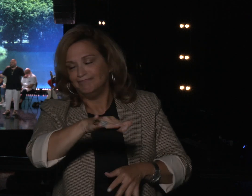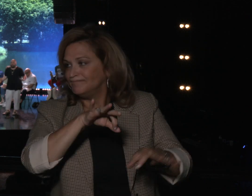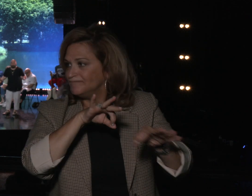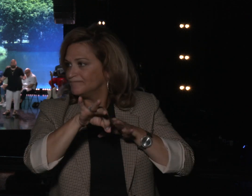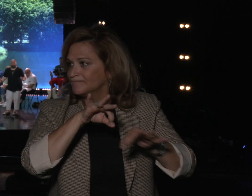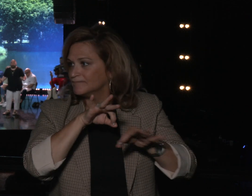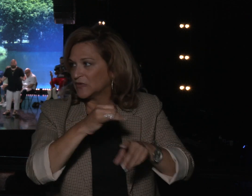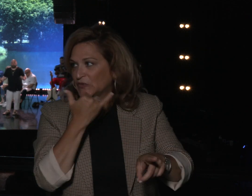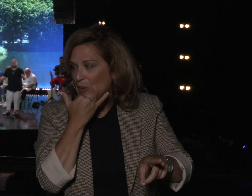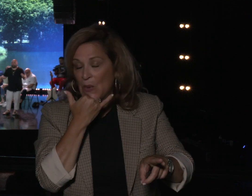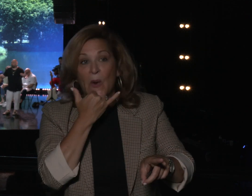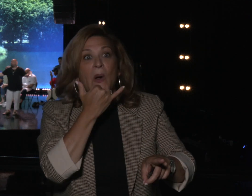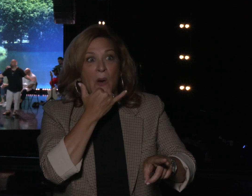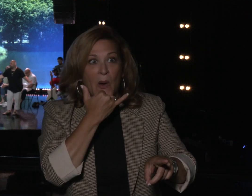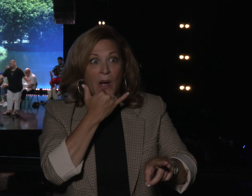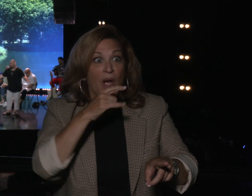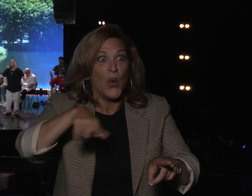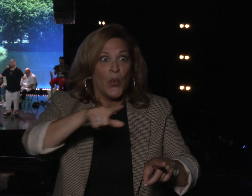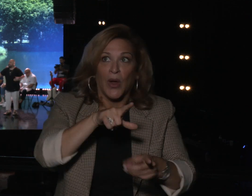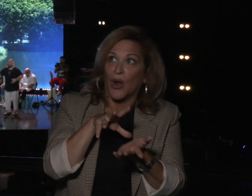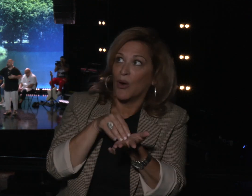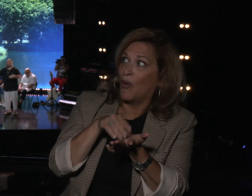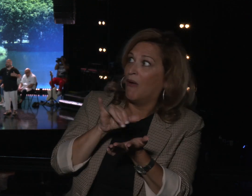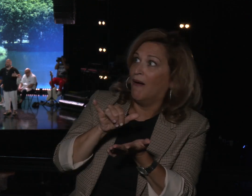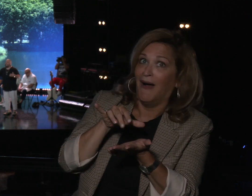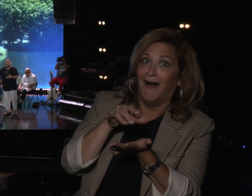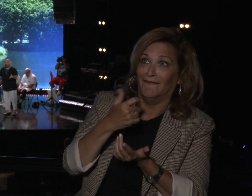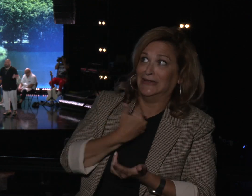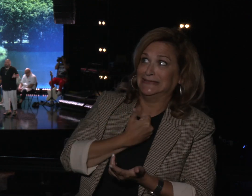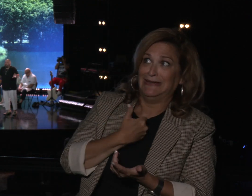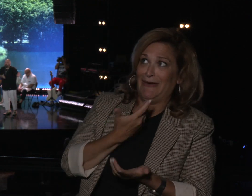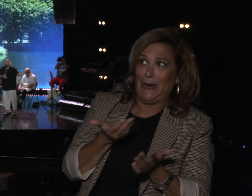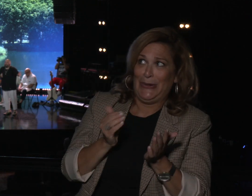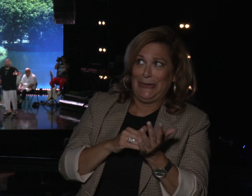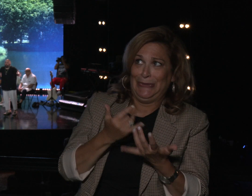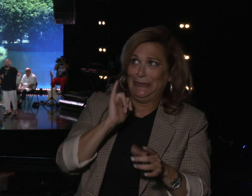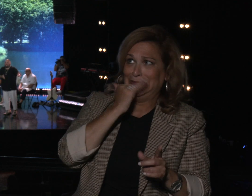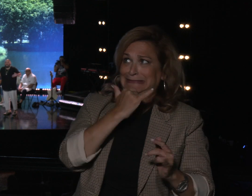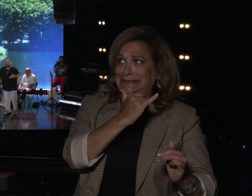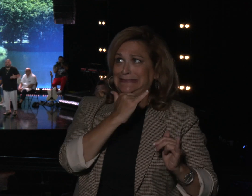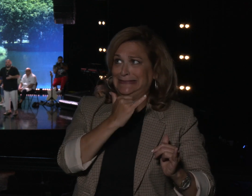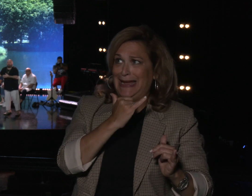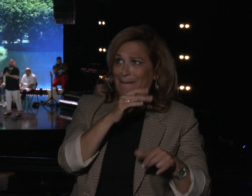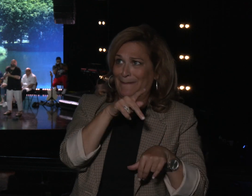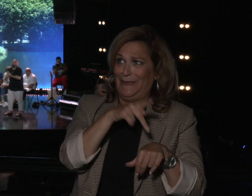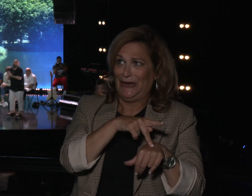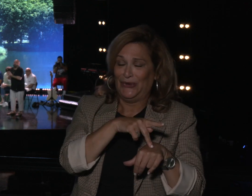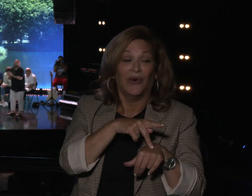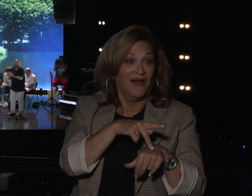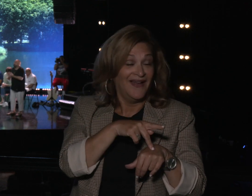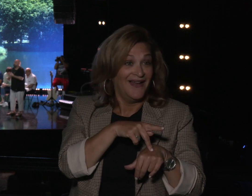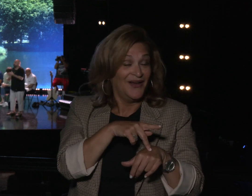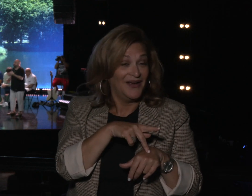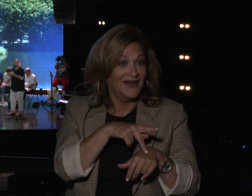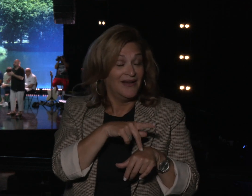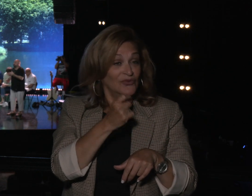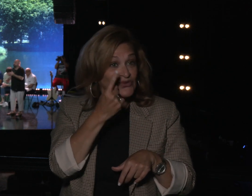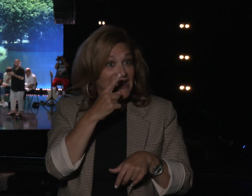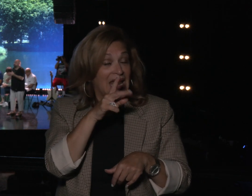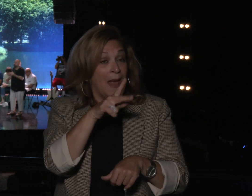it's almost helpful for all of us so that we don't get it wrong, so that we could, I feel like we don't make the first mistake. Like Peter took one for the team.